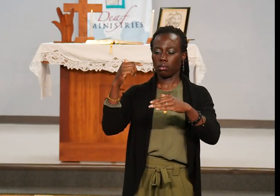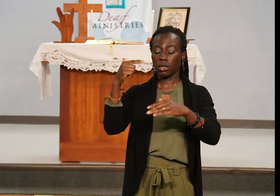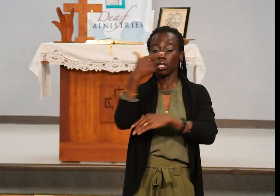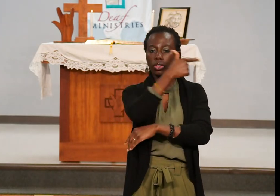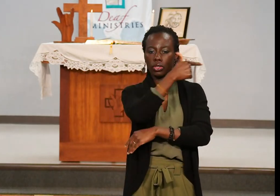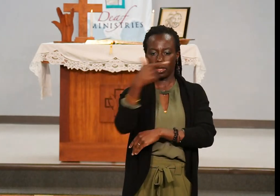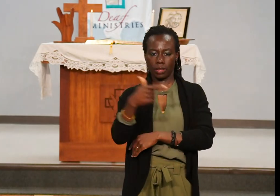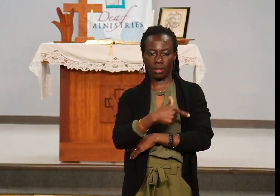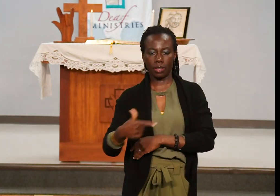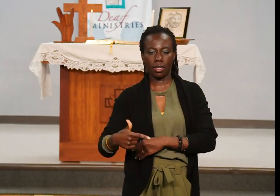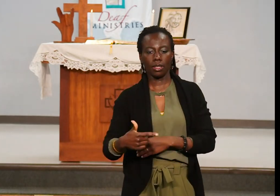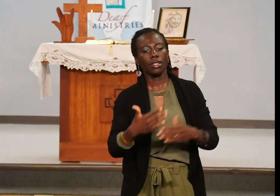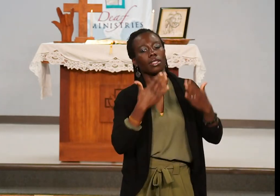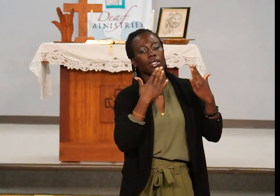from Tanzania.